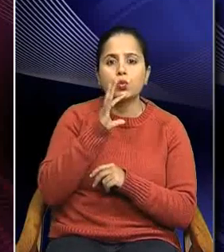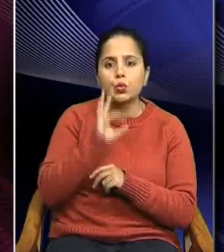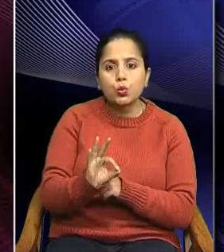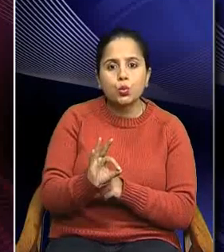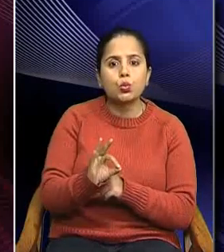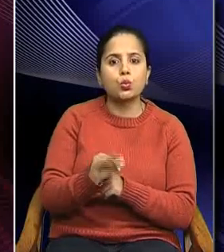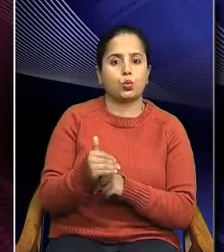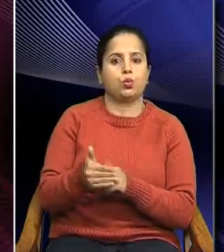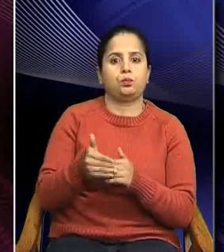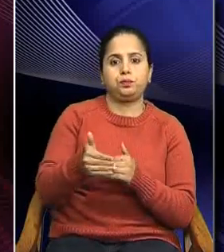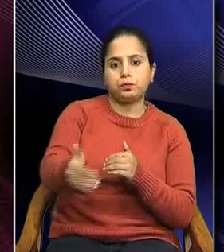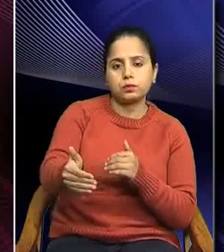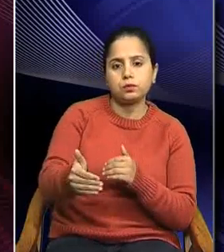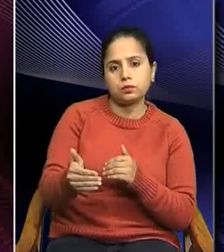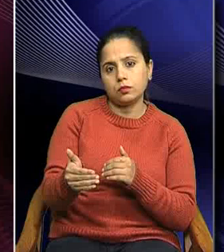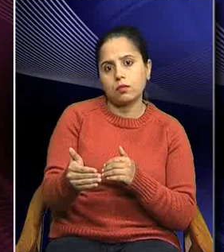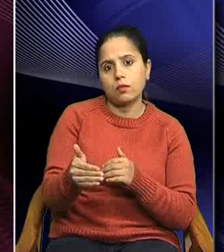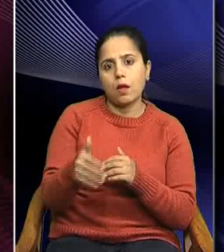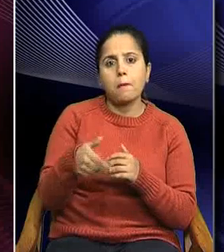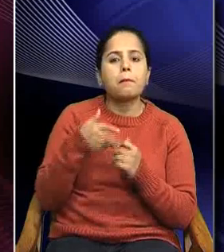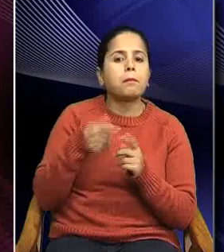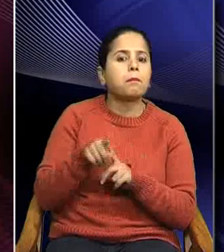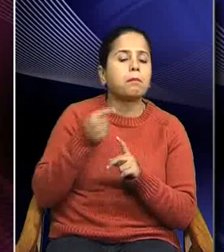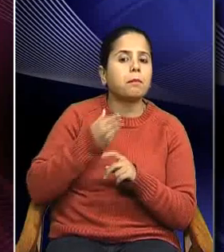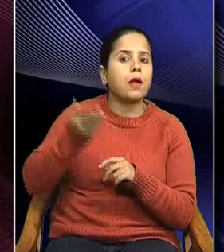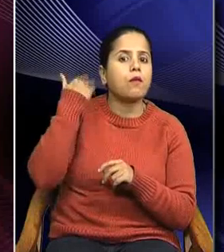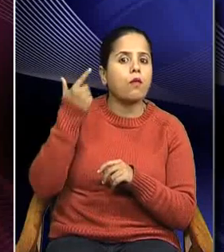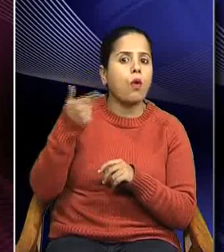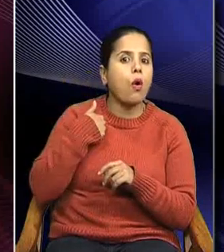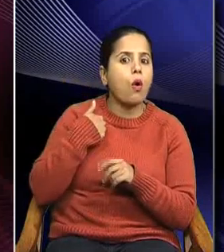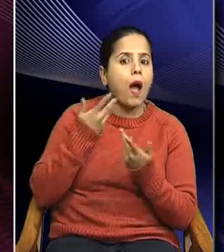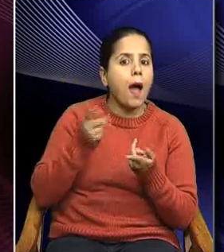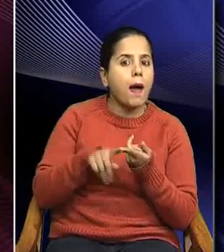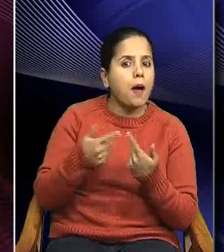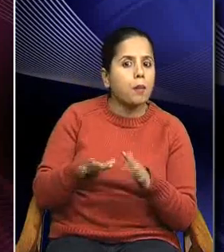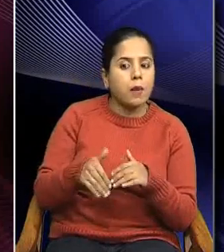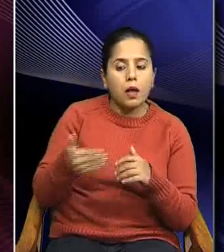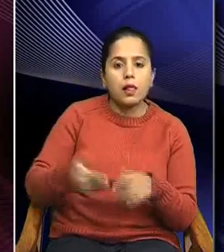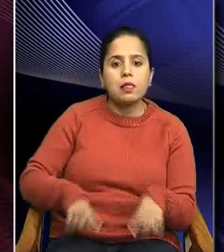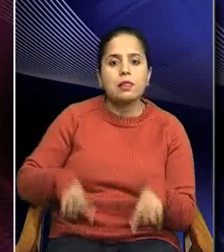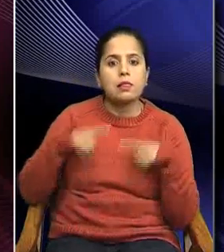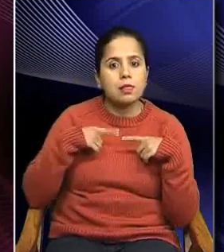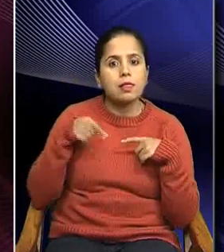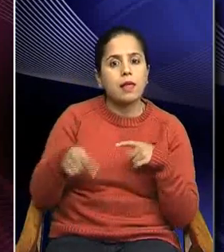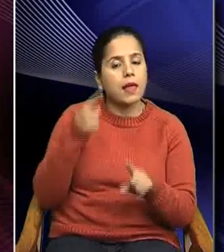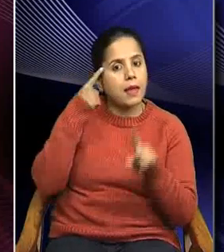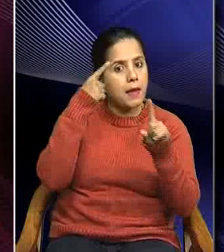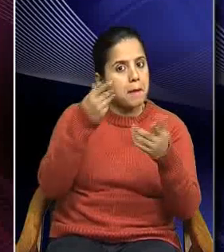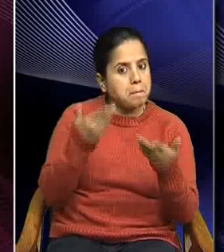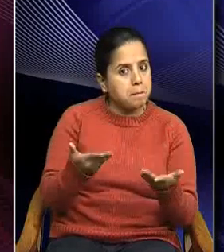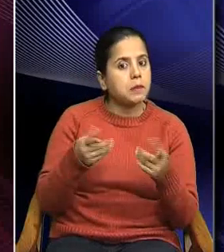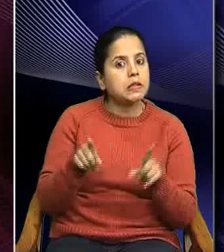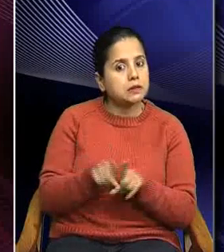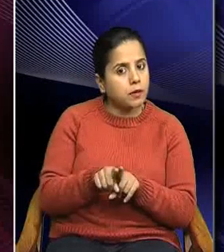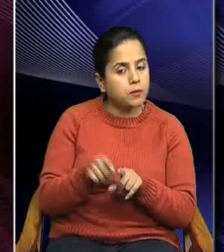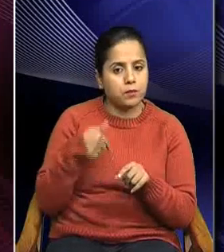mundane aspect of past, the way it was lived, right? It is with this intent that I